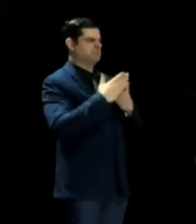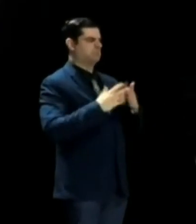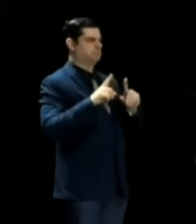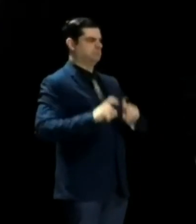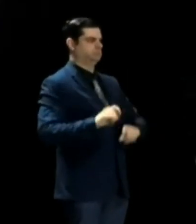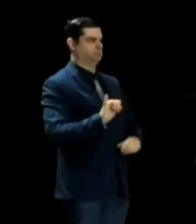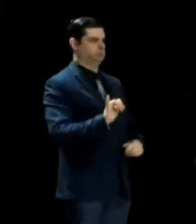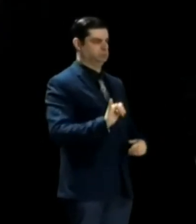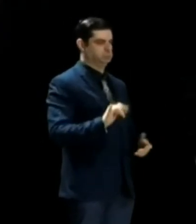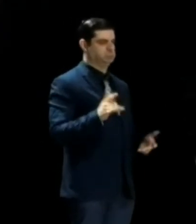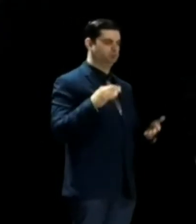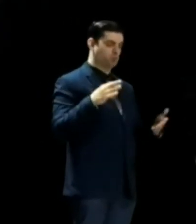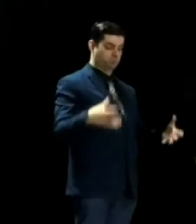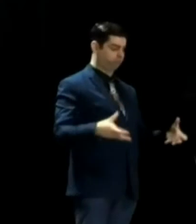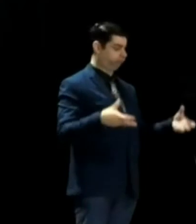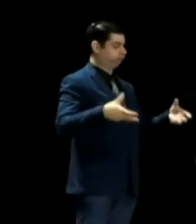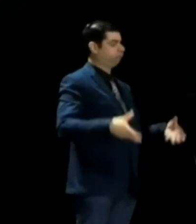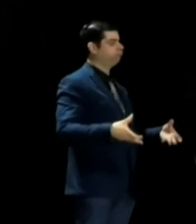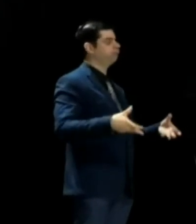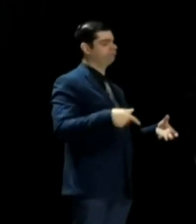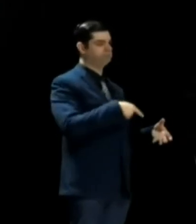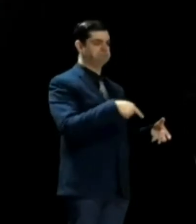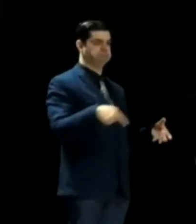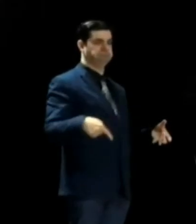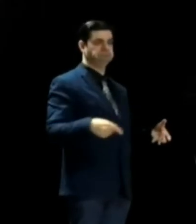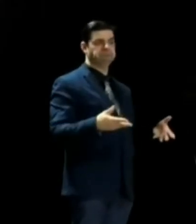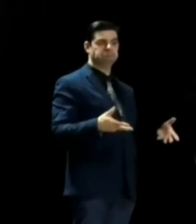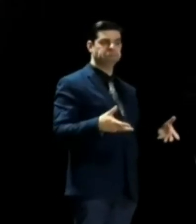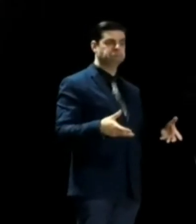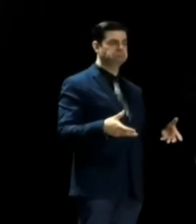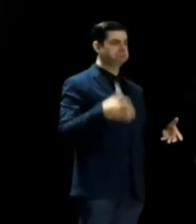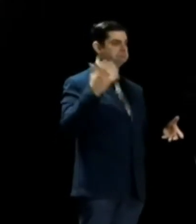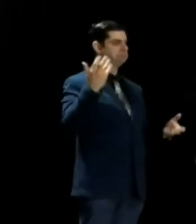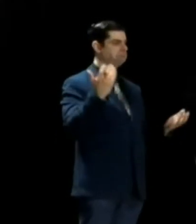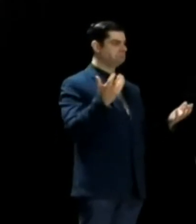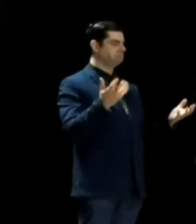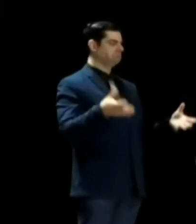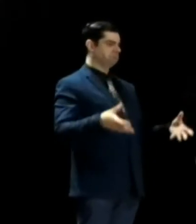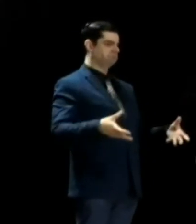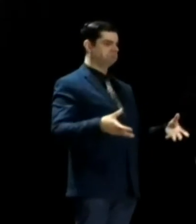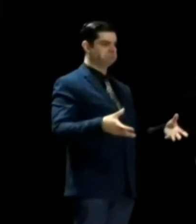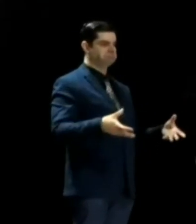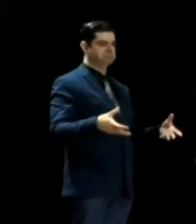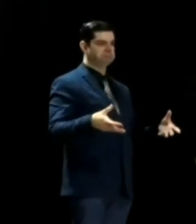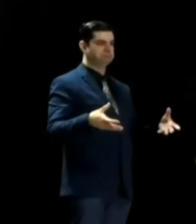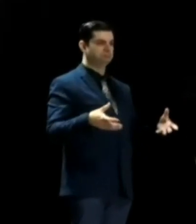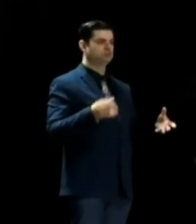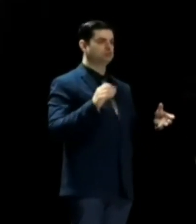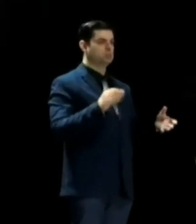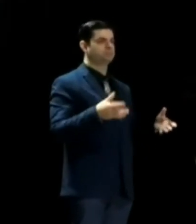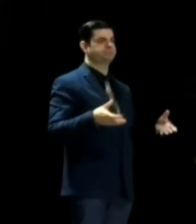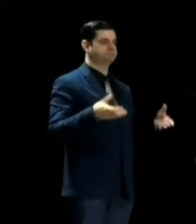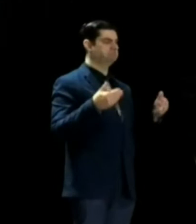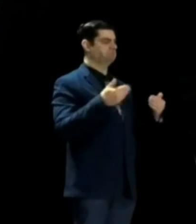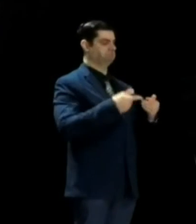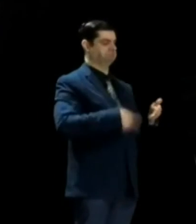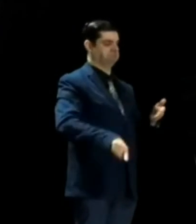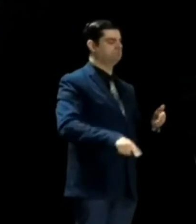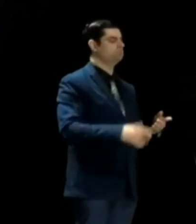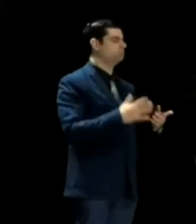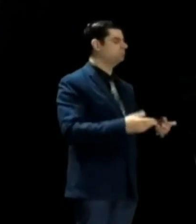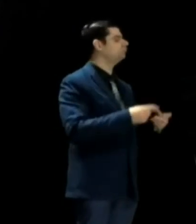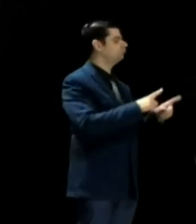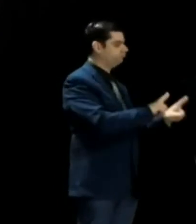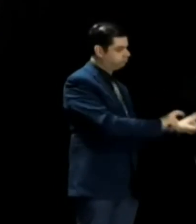it's a hodgepodge of procurement efforts and new laboratories that are coming in or have some